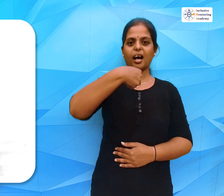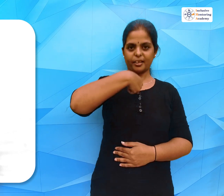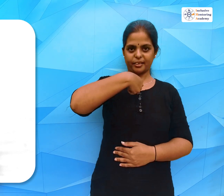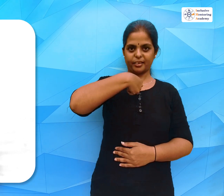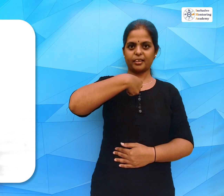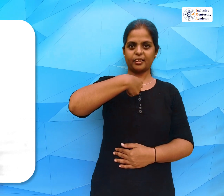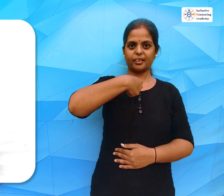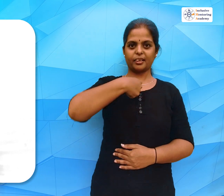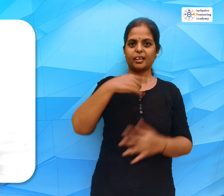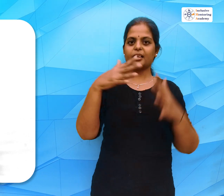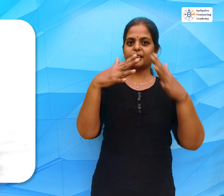I was.